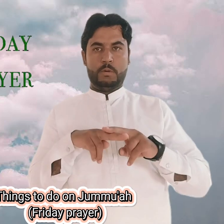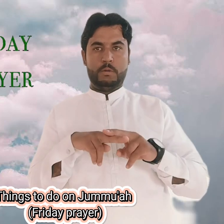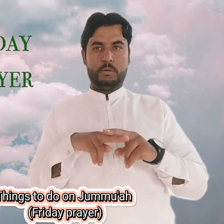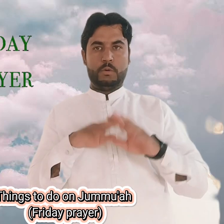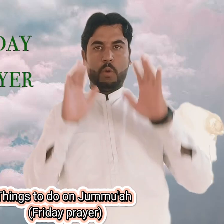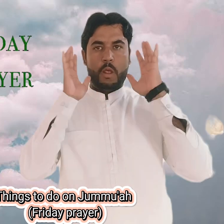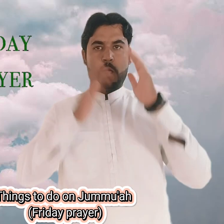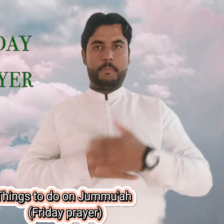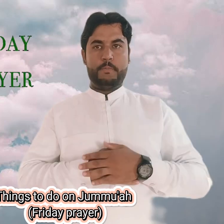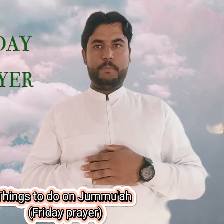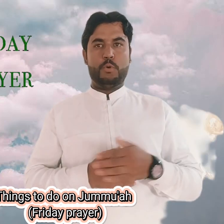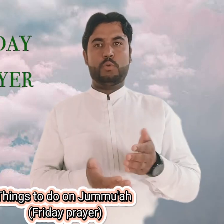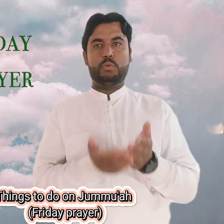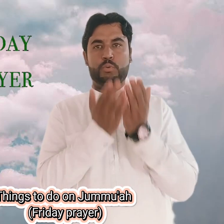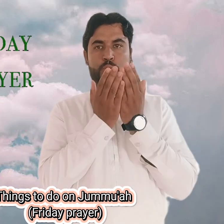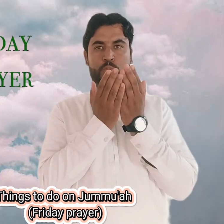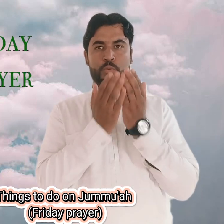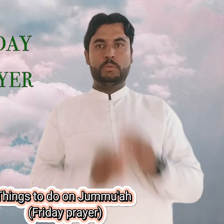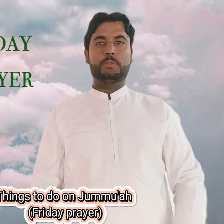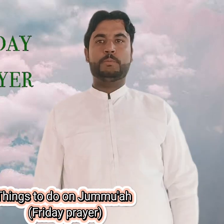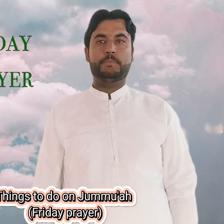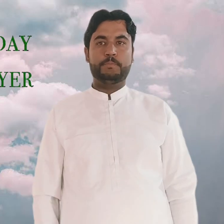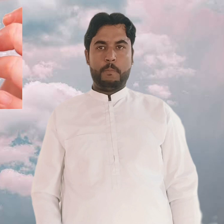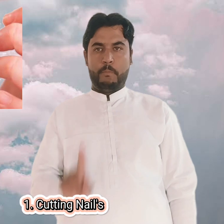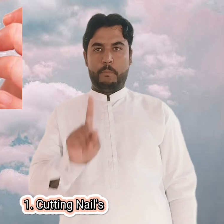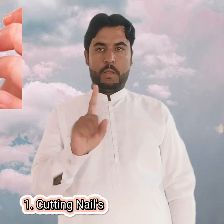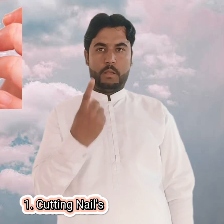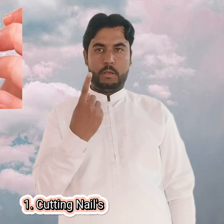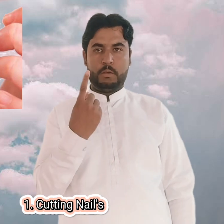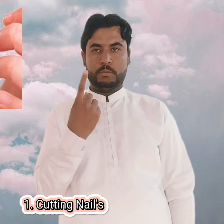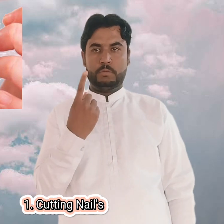Things to do on Jummah Friday prayers. Number one, cutting nails.